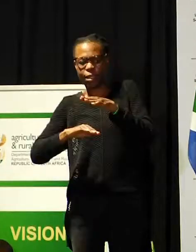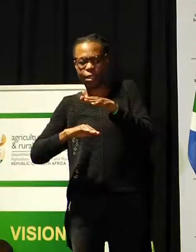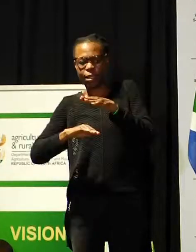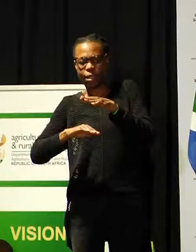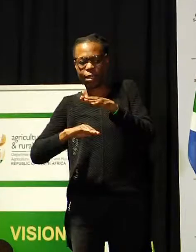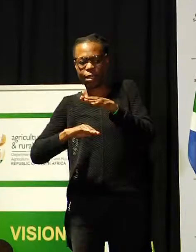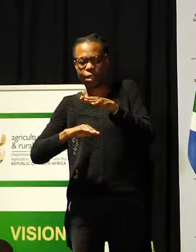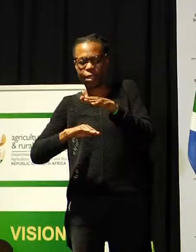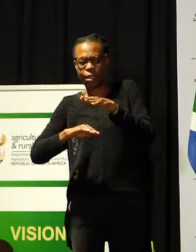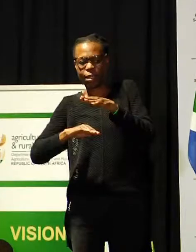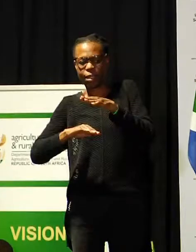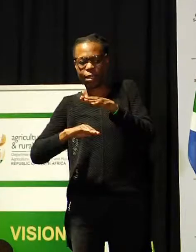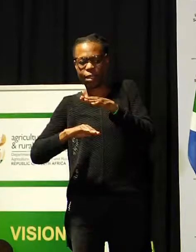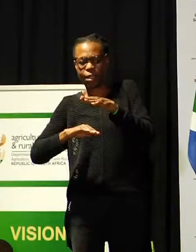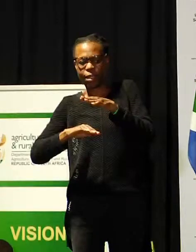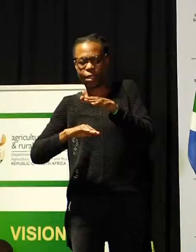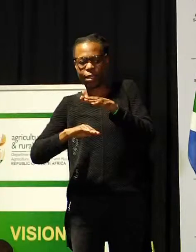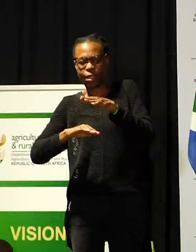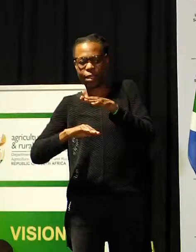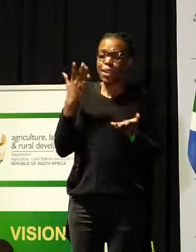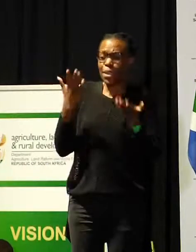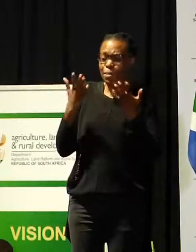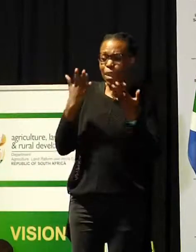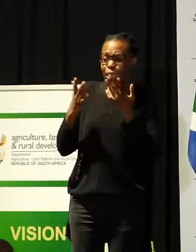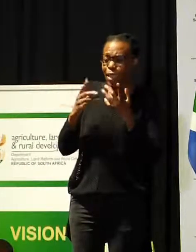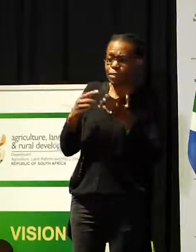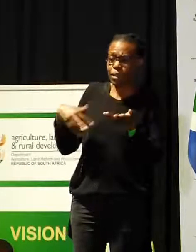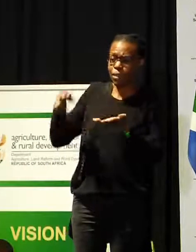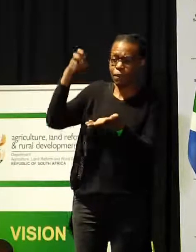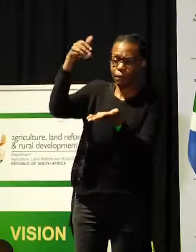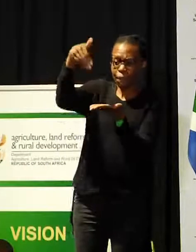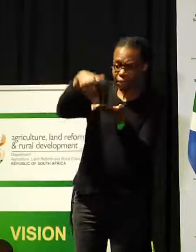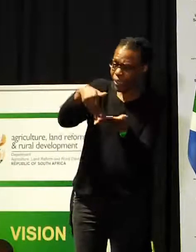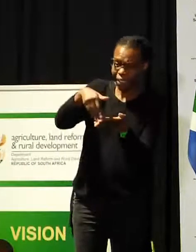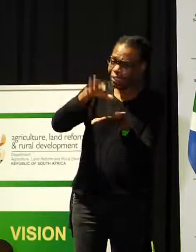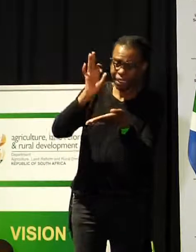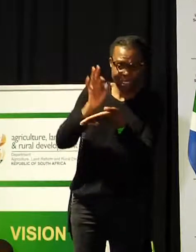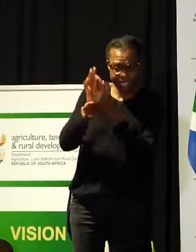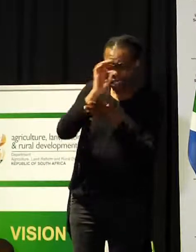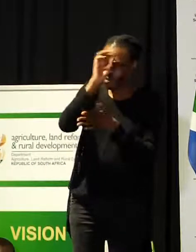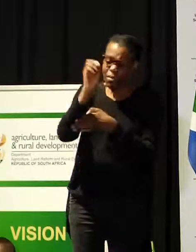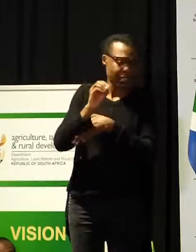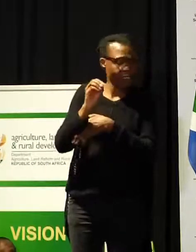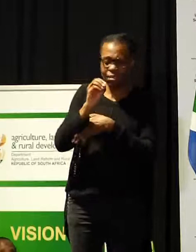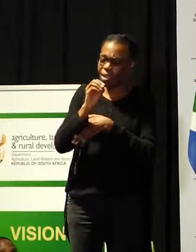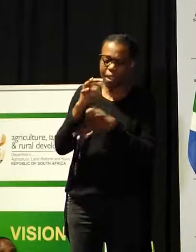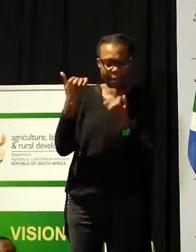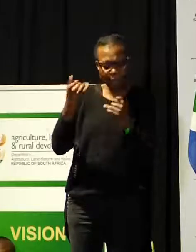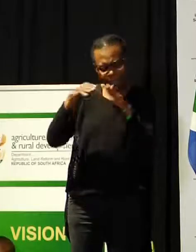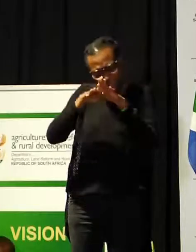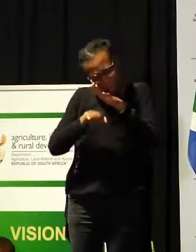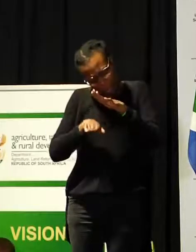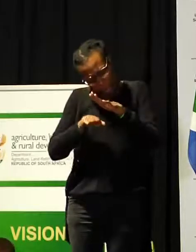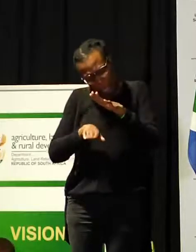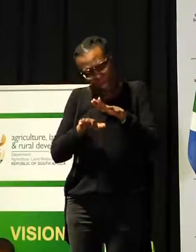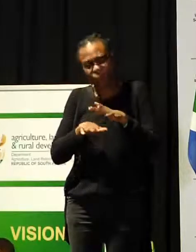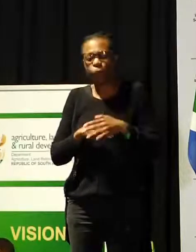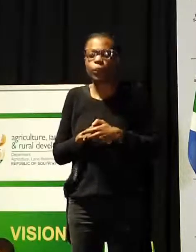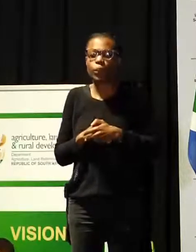So we're still sticking on 13%. We might go there, we might find that there is no longer 13%. That is why they proposed